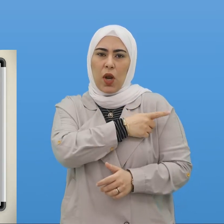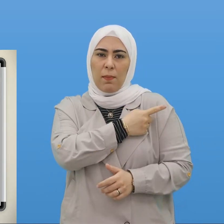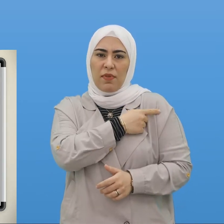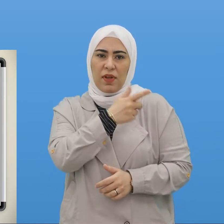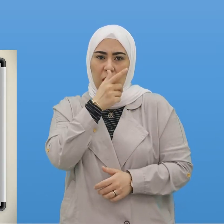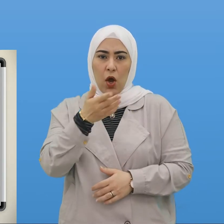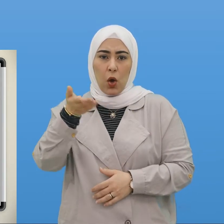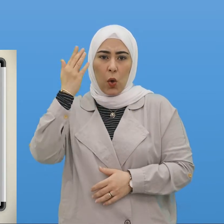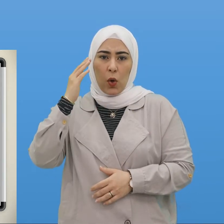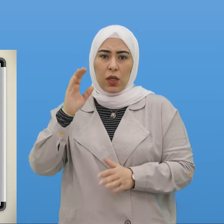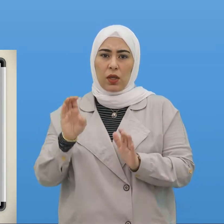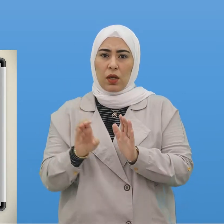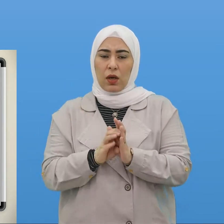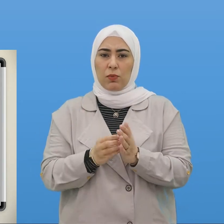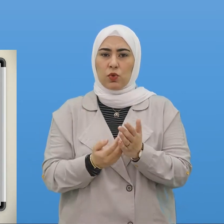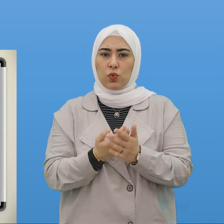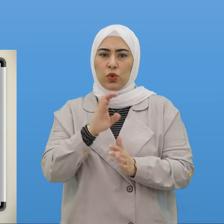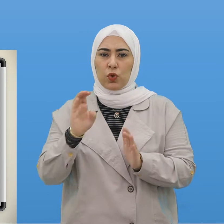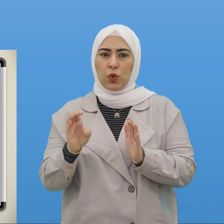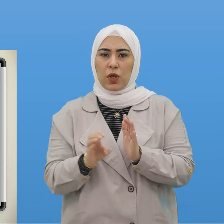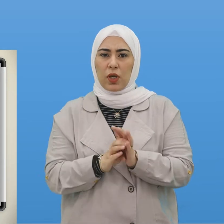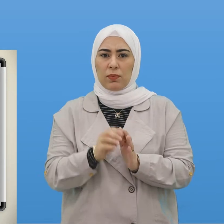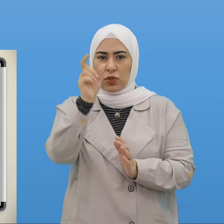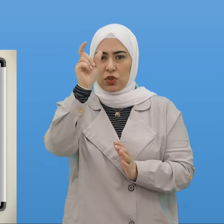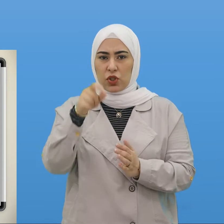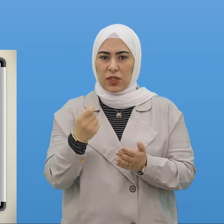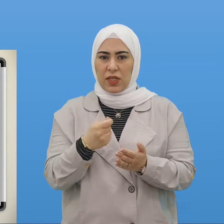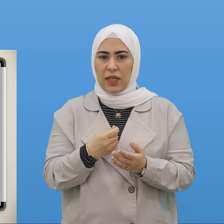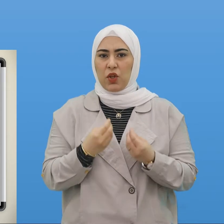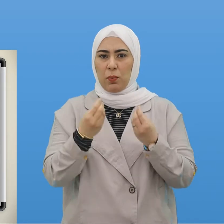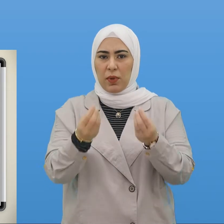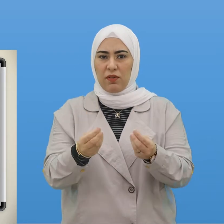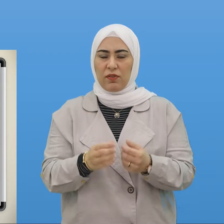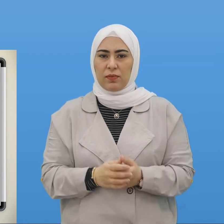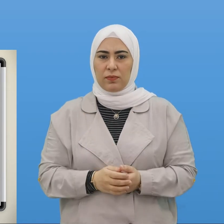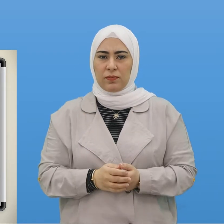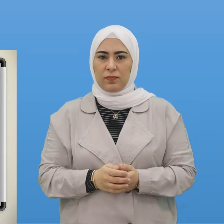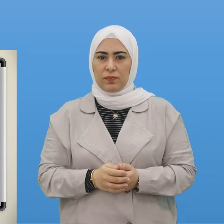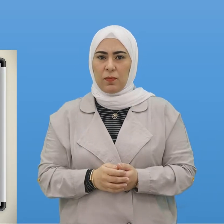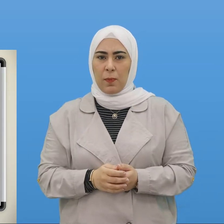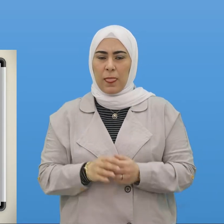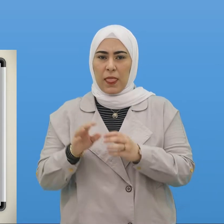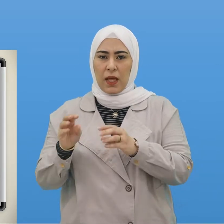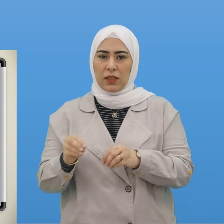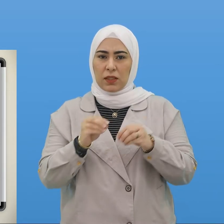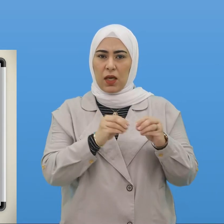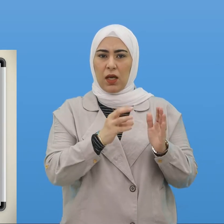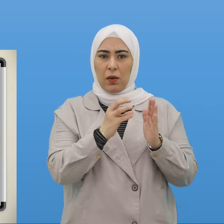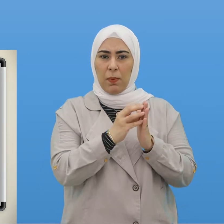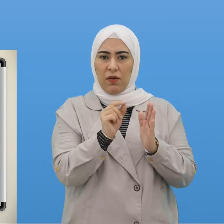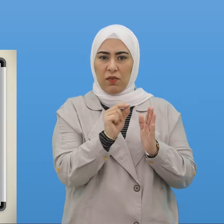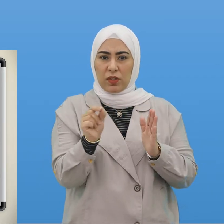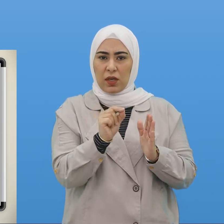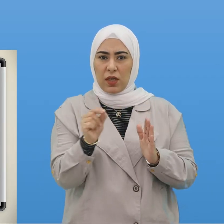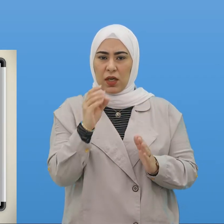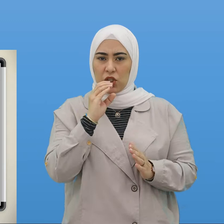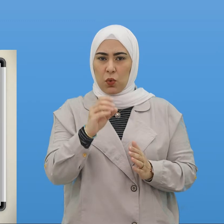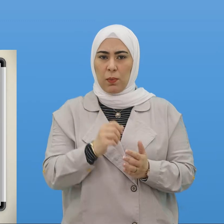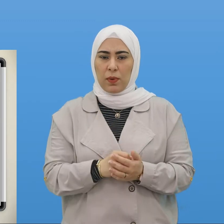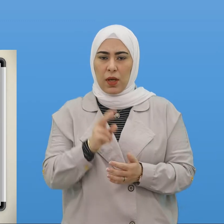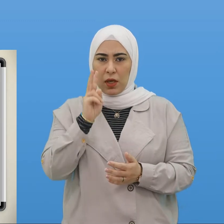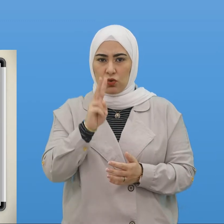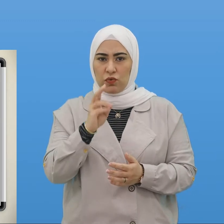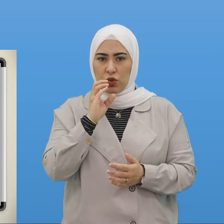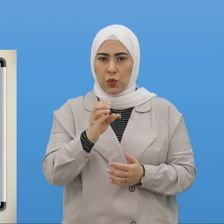of old and new crimes does the writer give? Try to go back to the text and underline the answers. You can find the answer